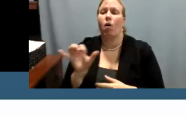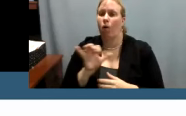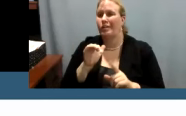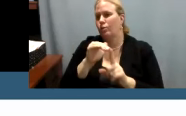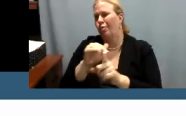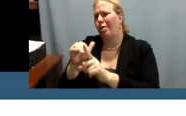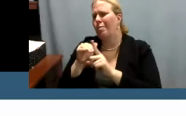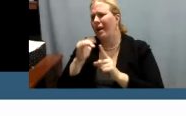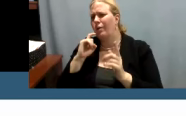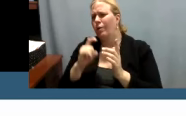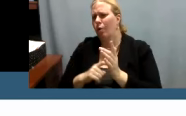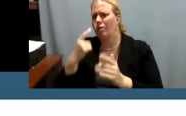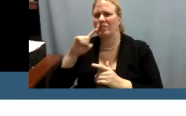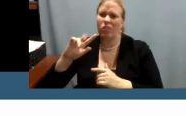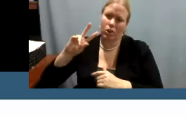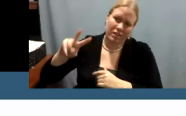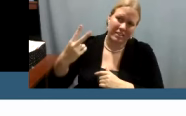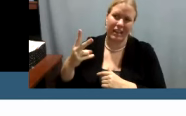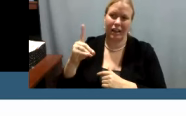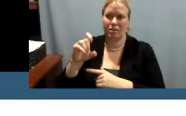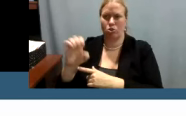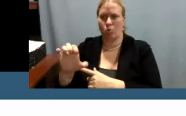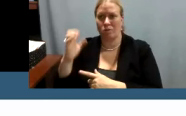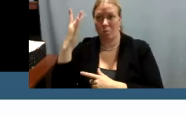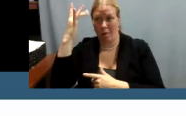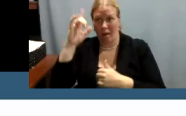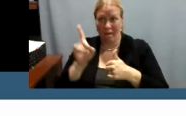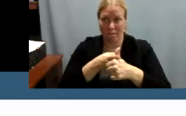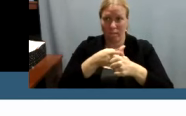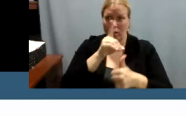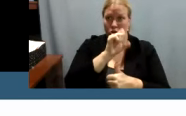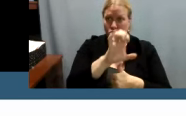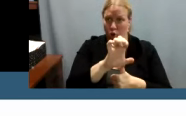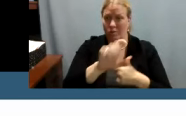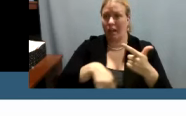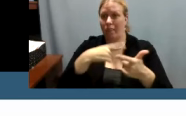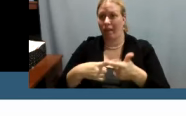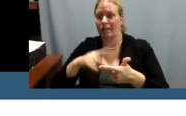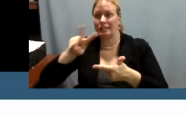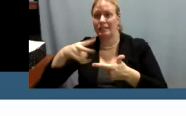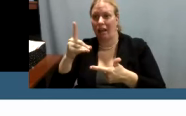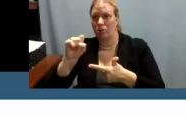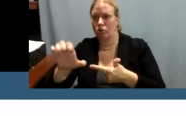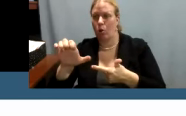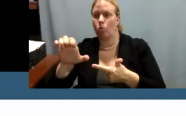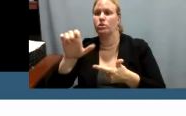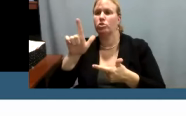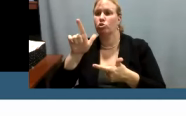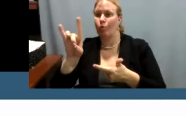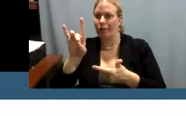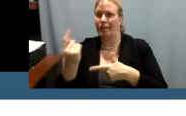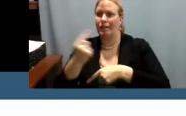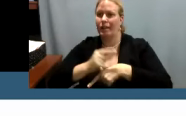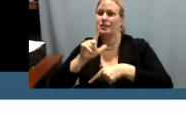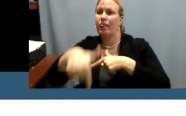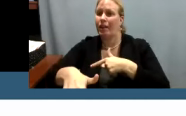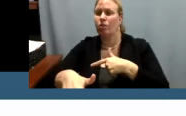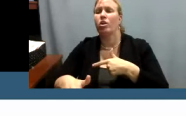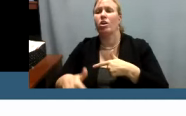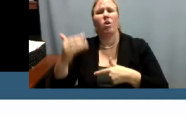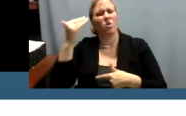notices for second doses um and so the and was clear and it's very important for us to know that the protection from the vaccine is not immediate